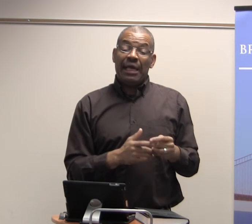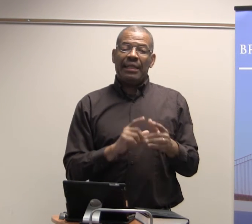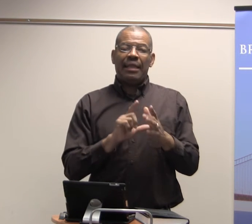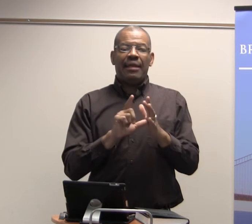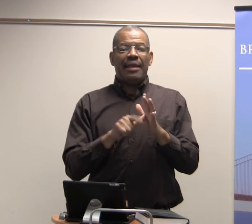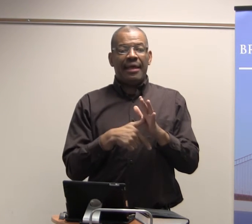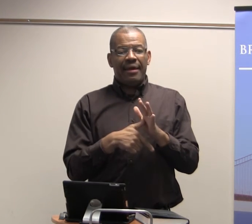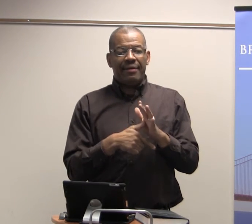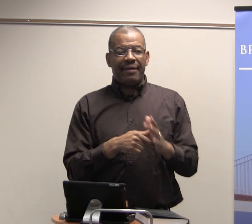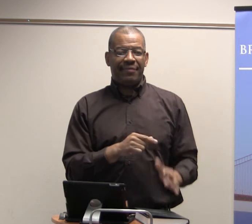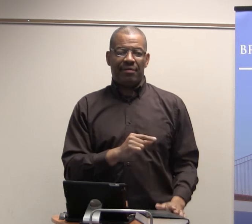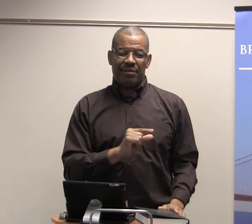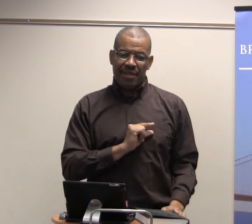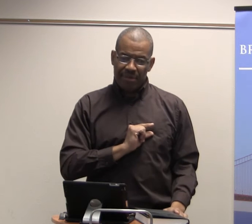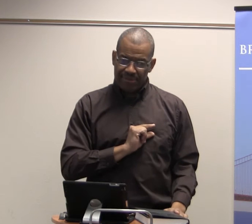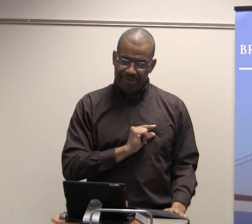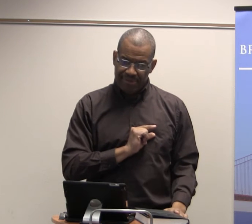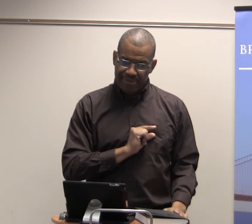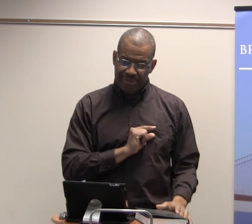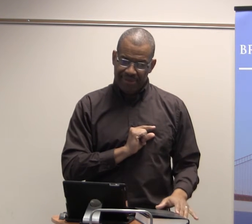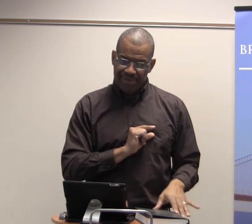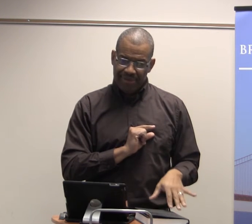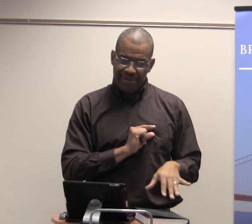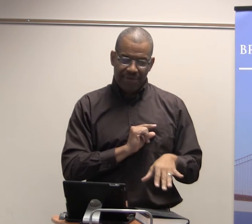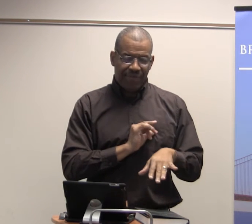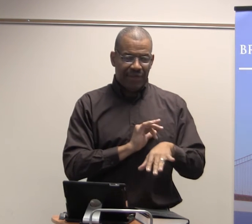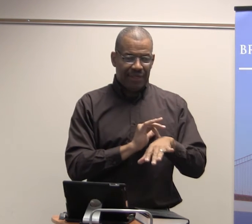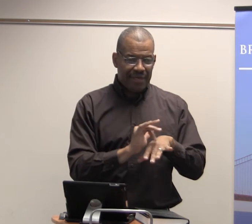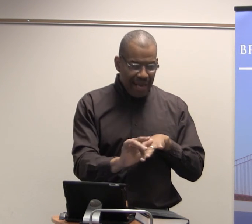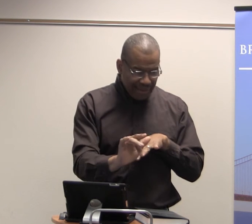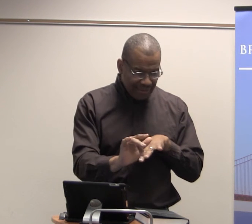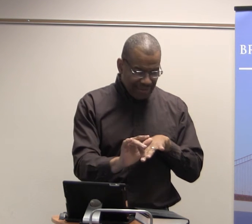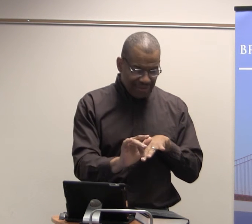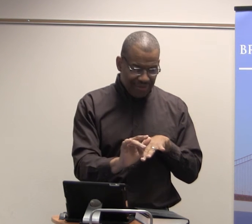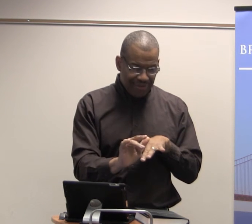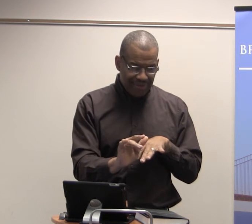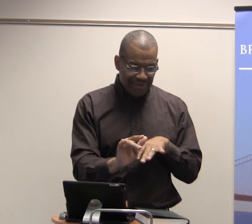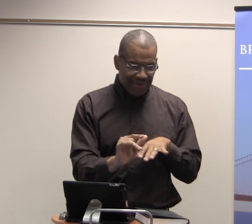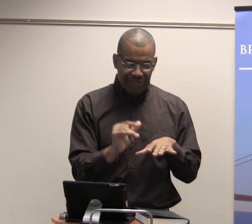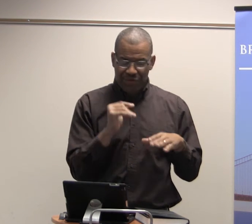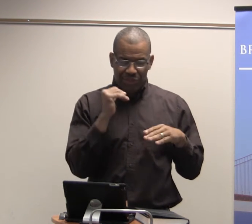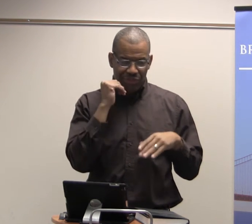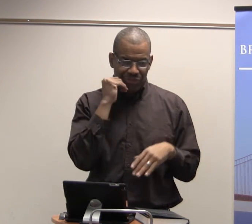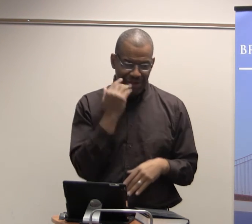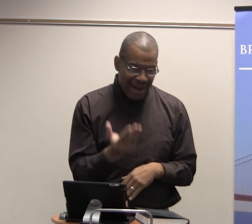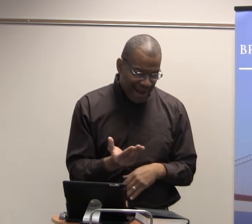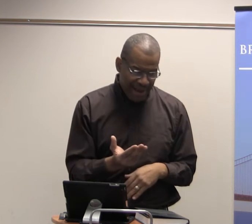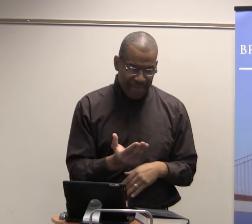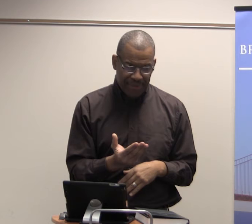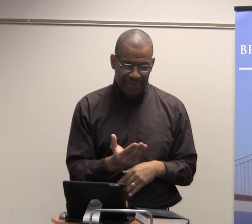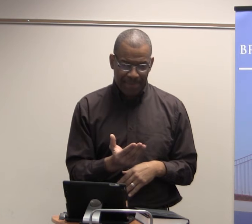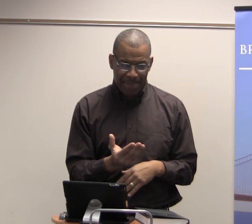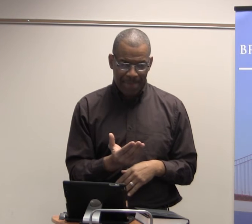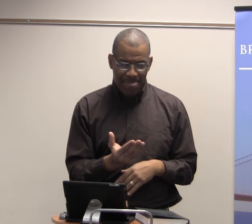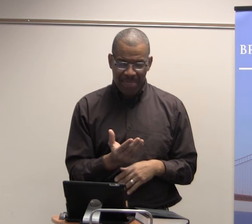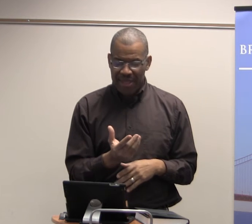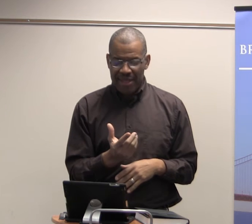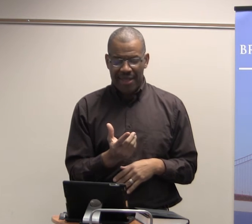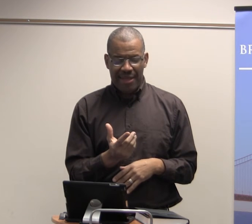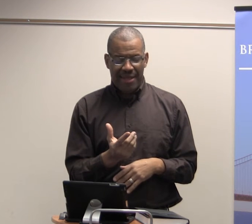And then the lady, they feel guilt. They feel naked. They feel shame.